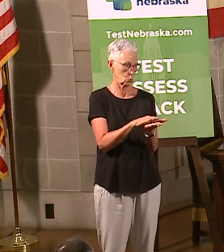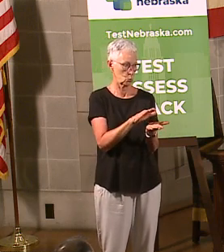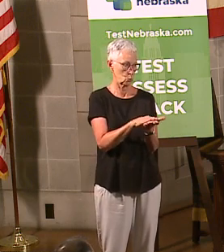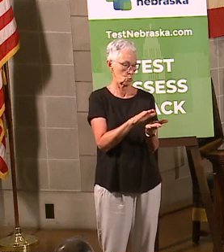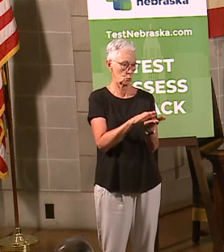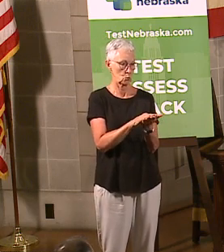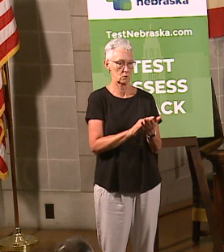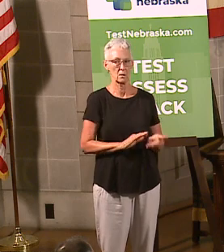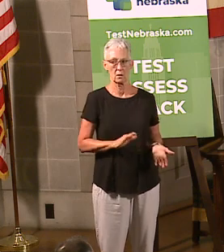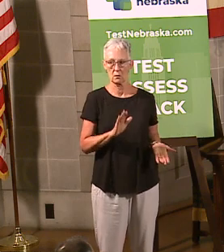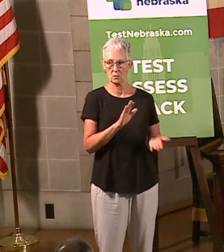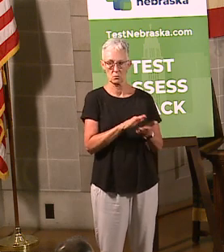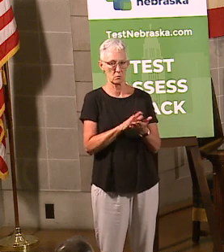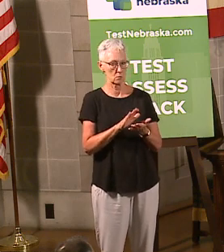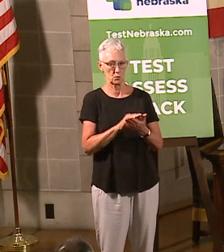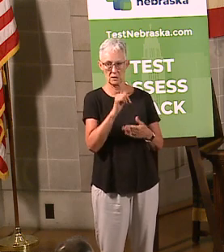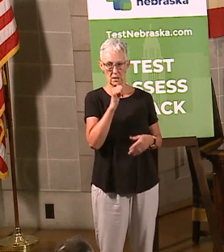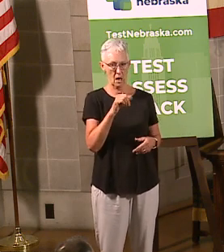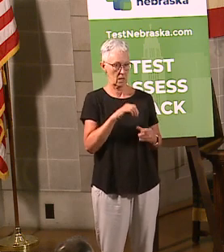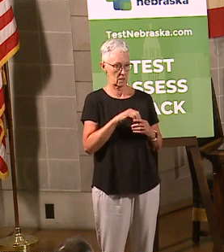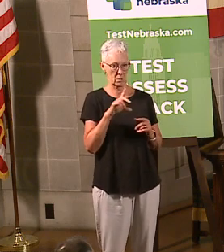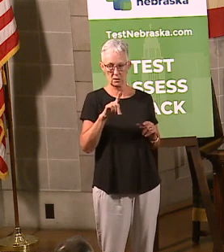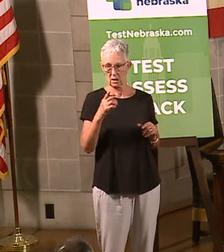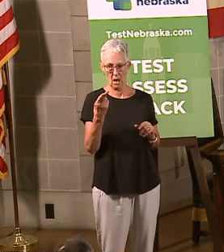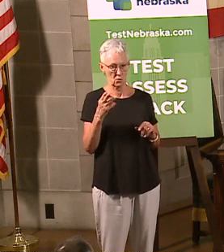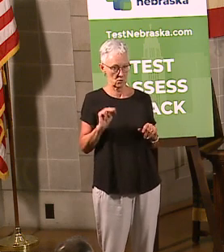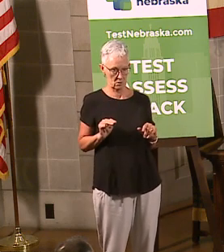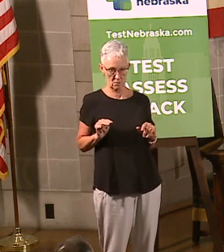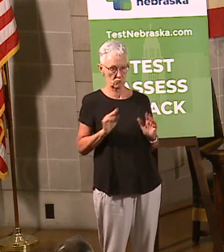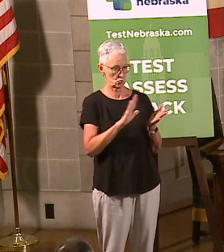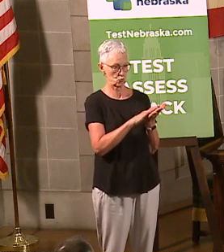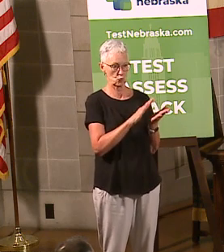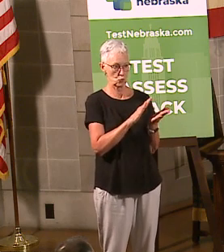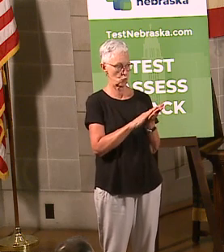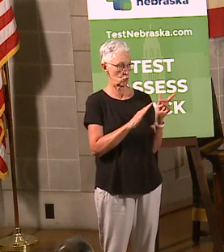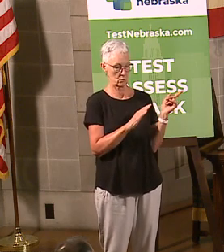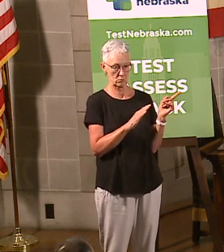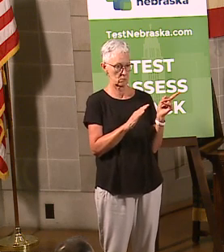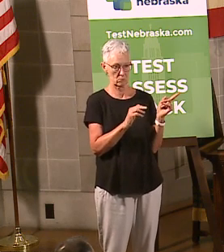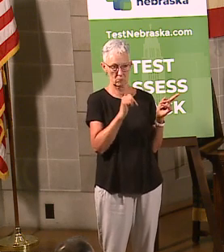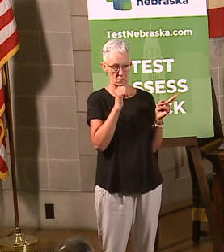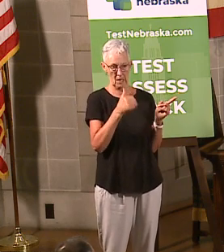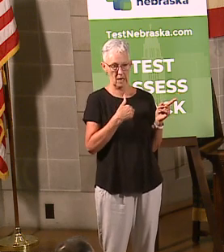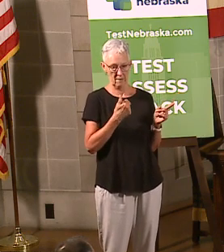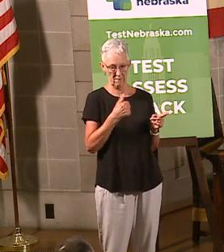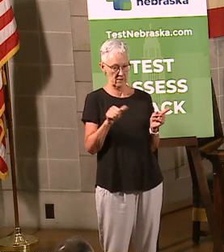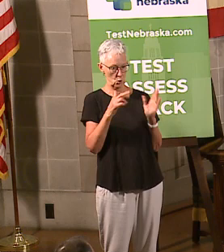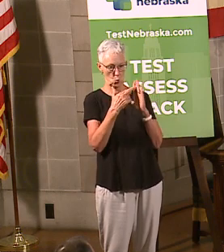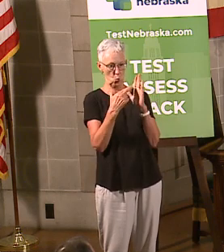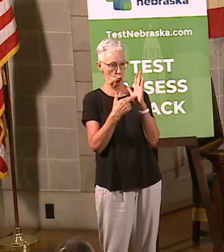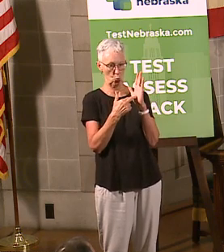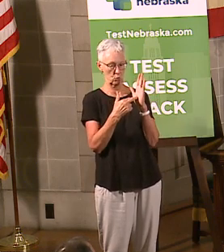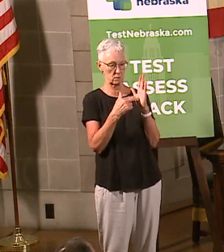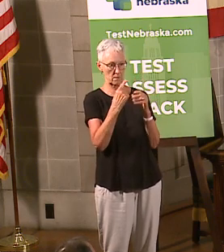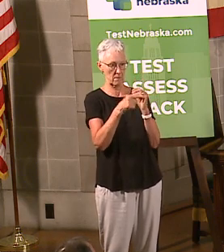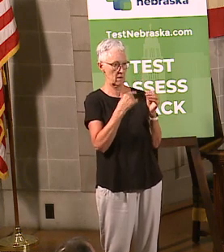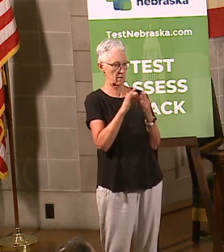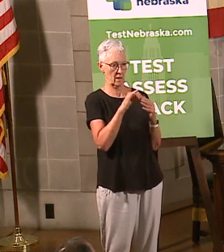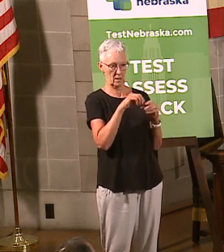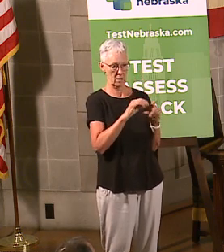in the DHMs, so the state is not putting anything with regard to schools in the DHMs for phase 3 or phase